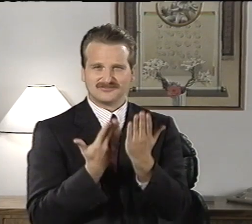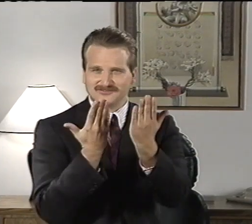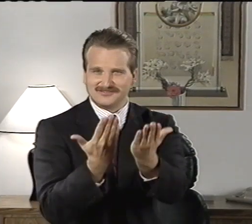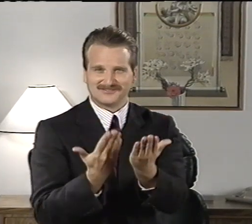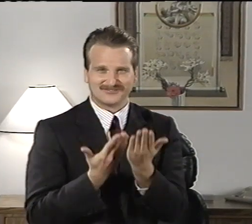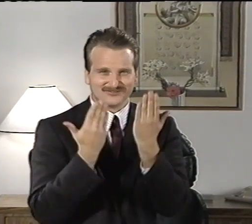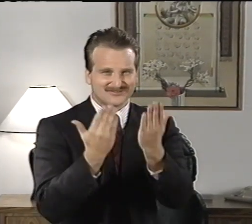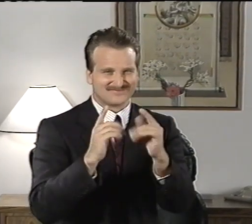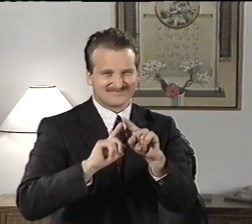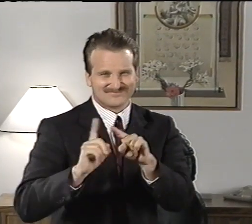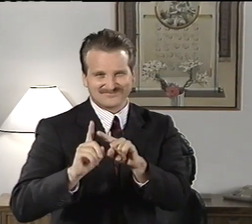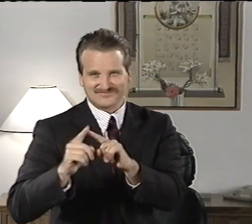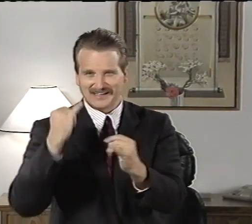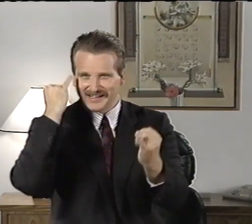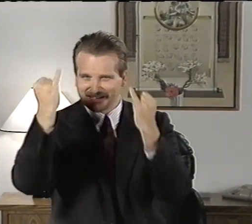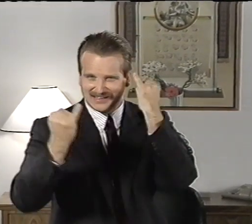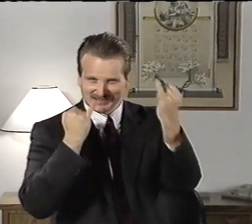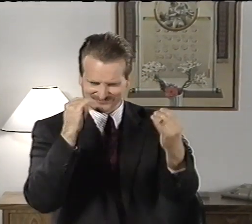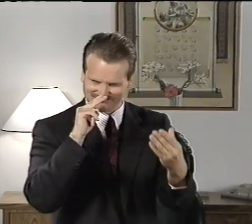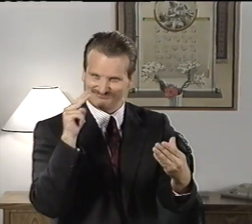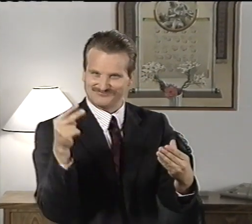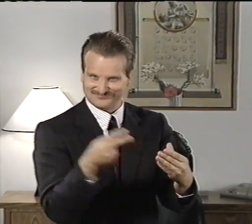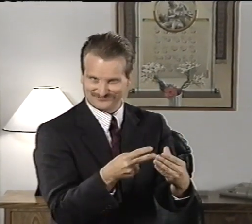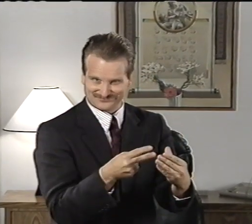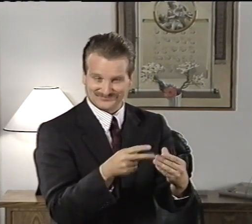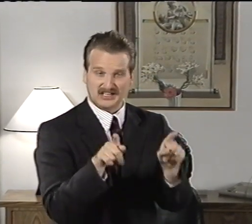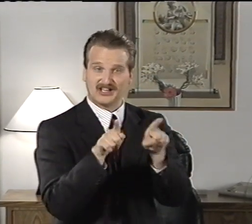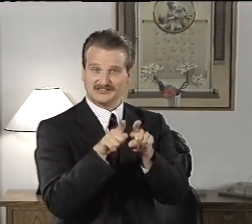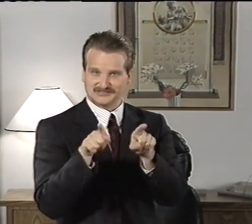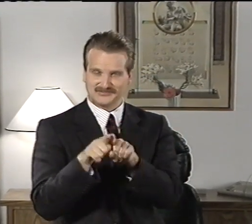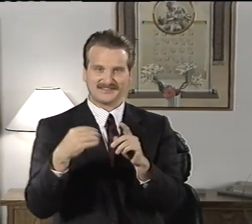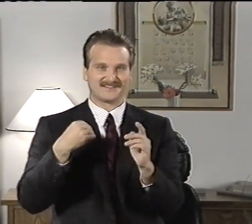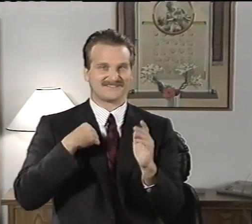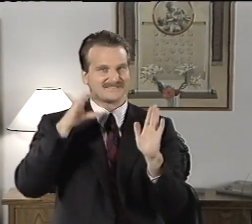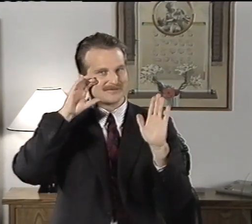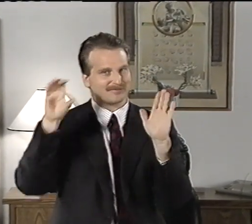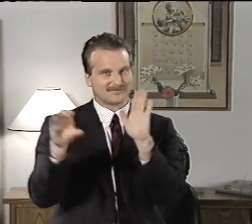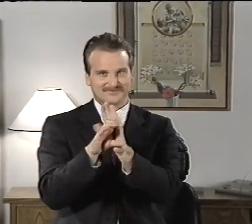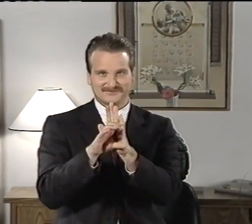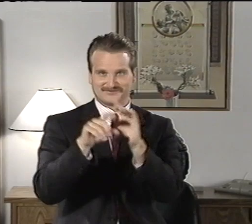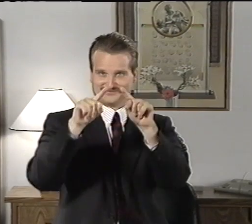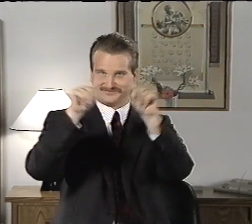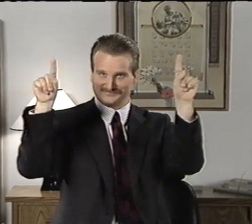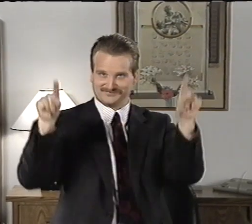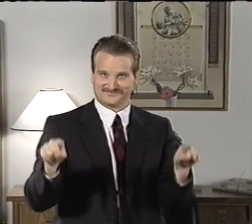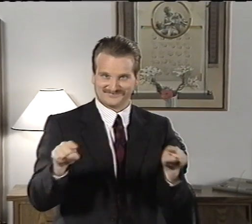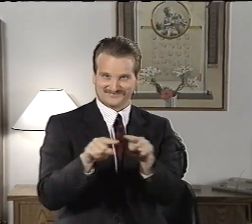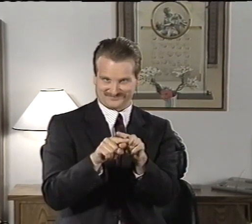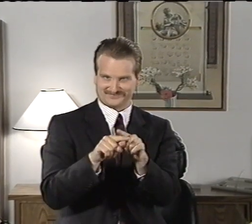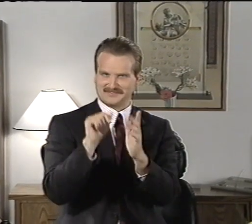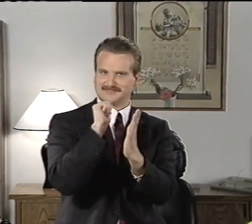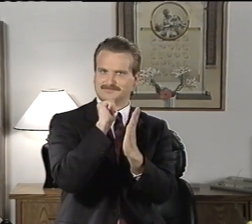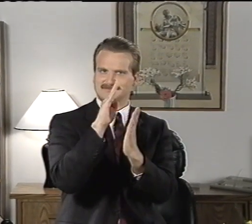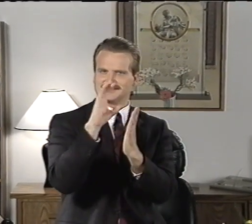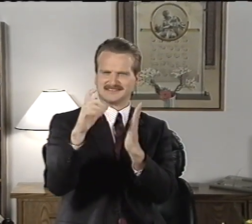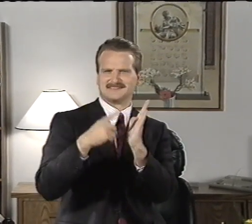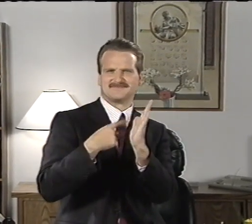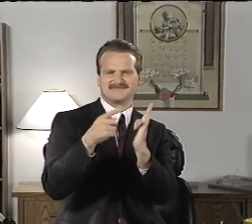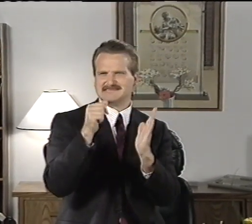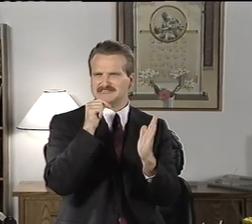and it has more suggestions and ideas for fingerspelling practice. There's also a fingerspelling chart